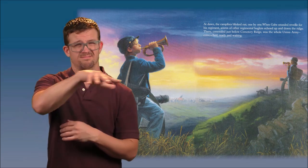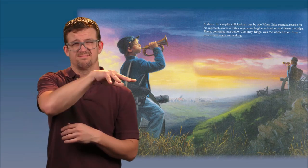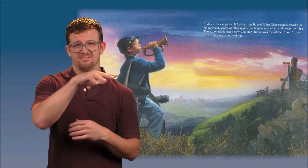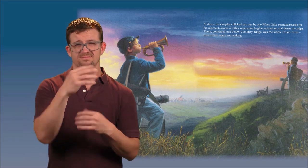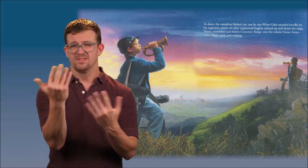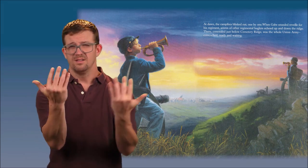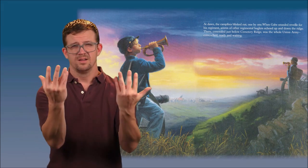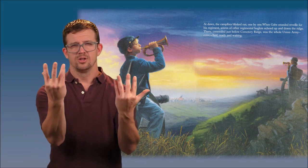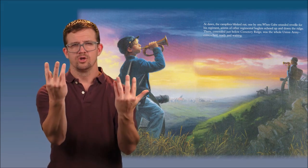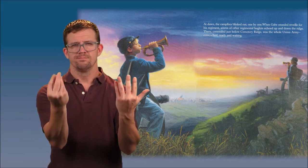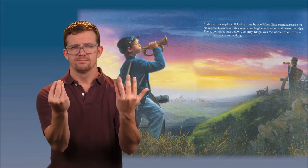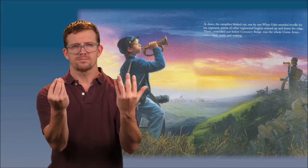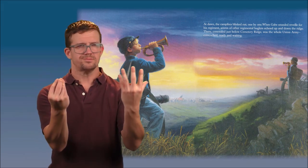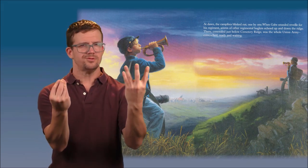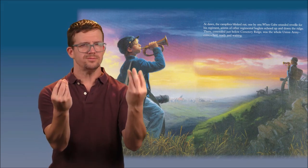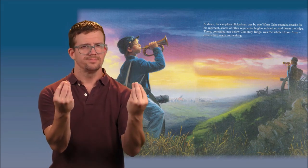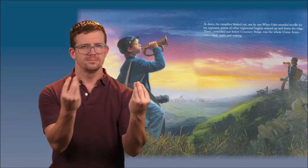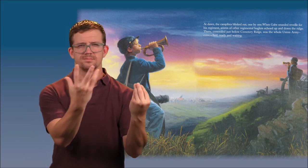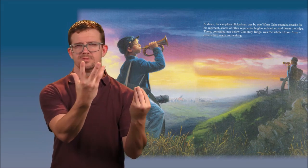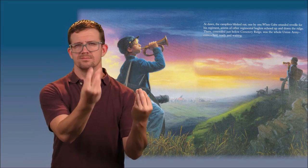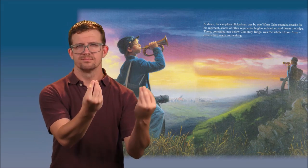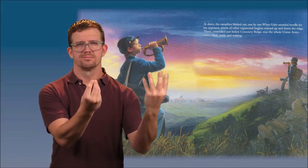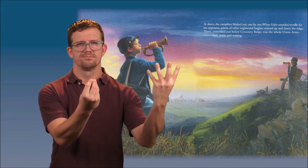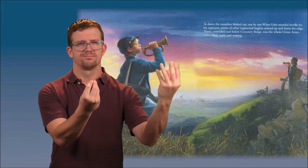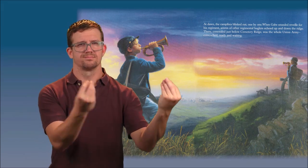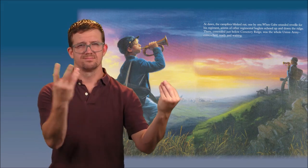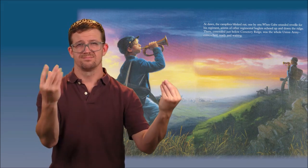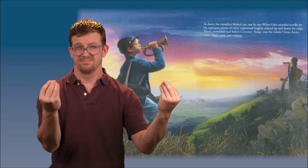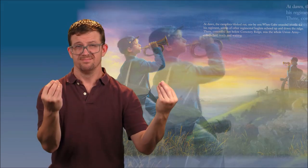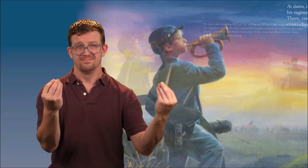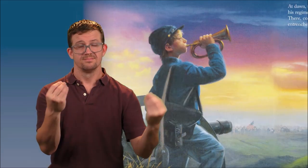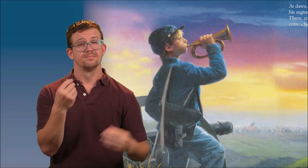At dawn, the campfires blinked out, one by one.